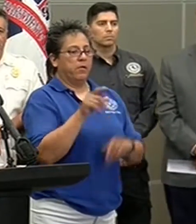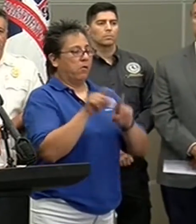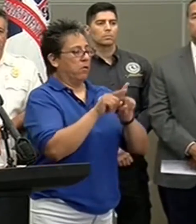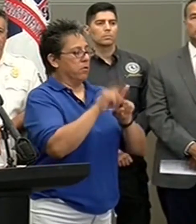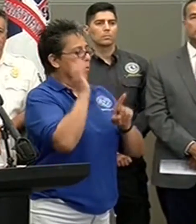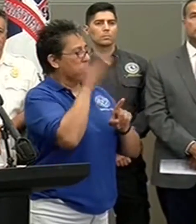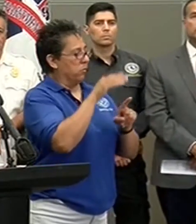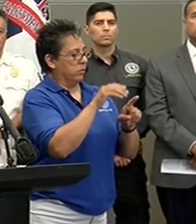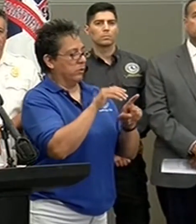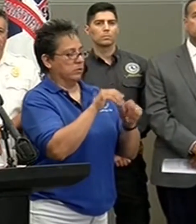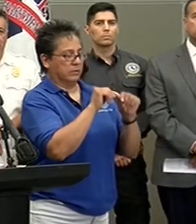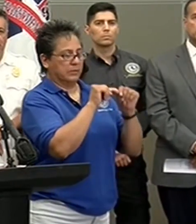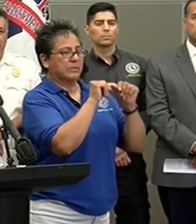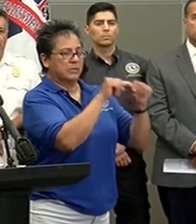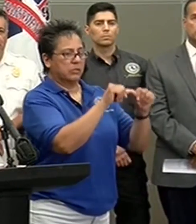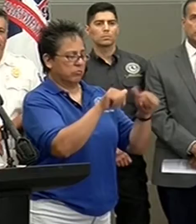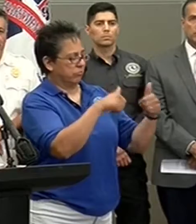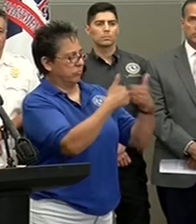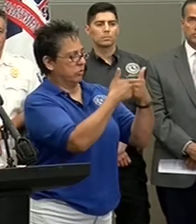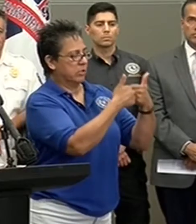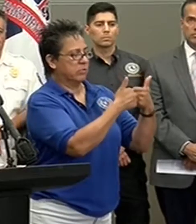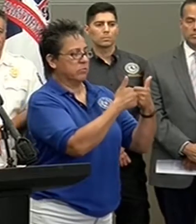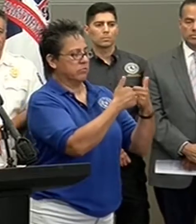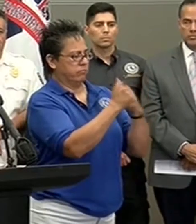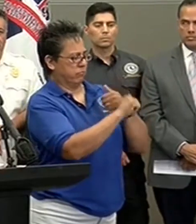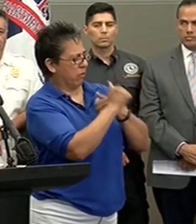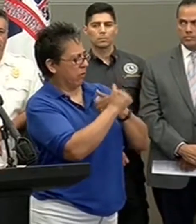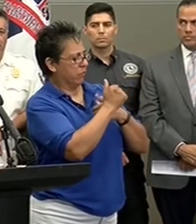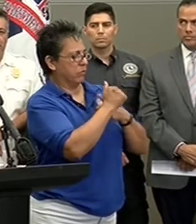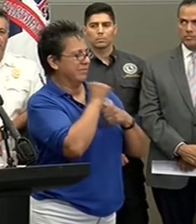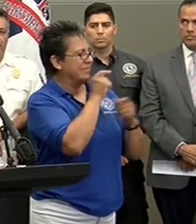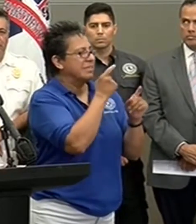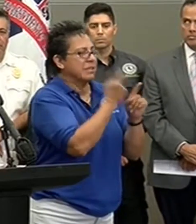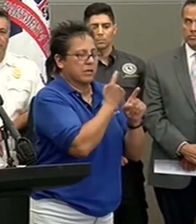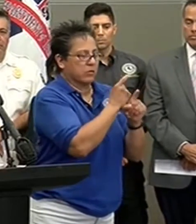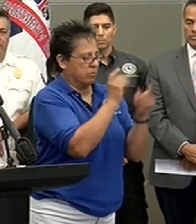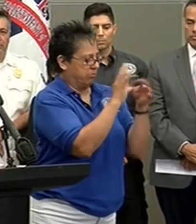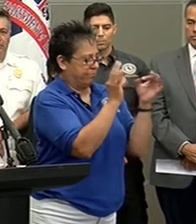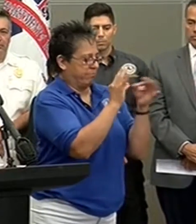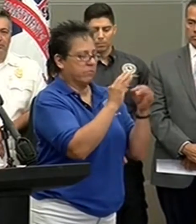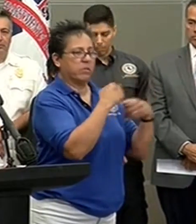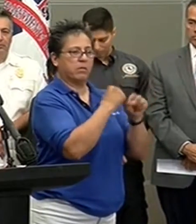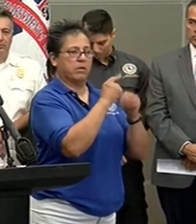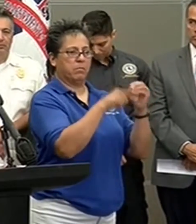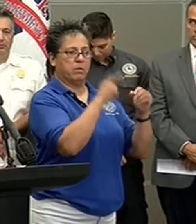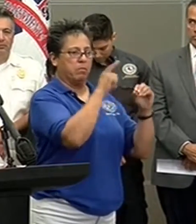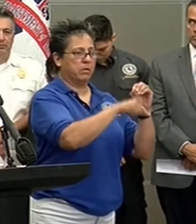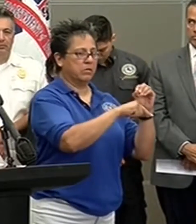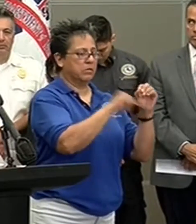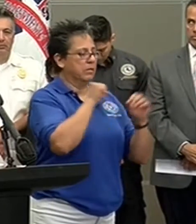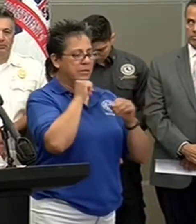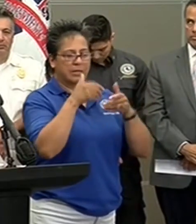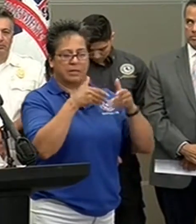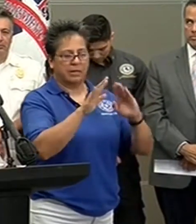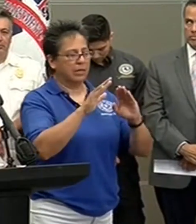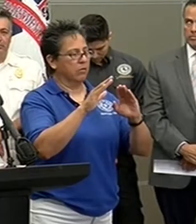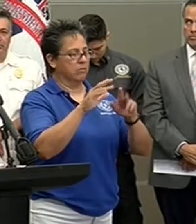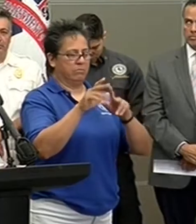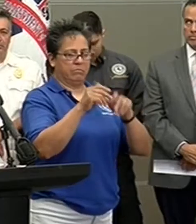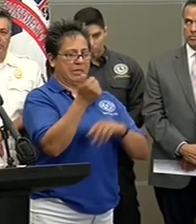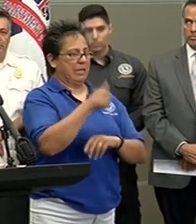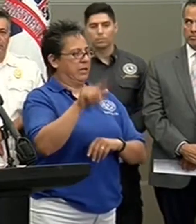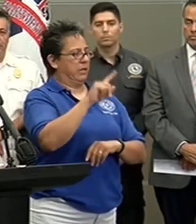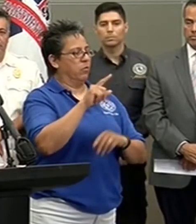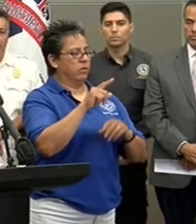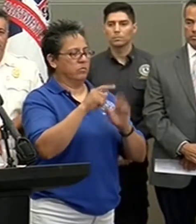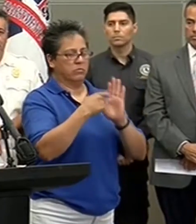will continue to challenge any harmful and inaccurate statements made about El Paso. We will not allow anyone to portray El Paso in a manner